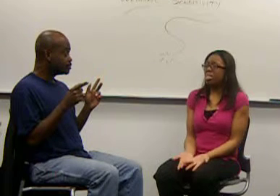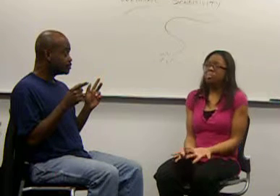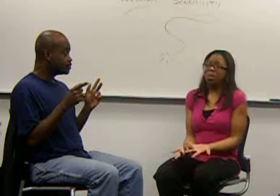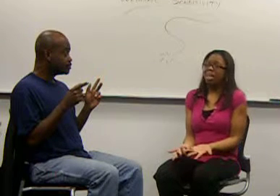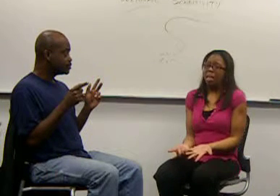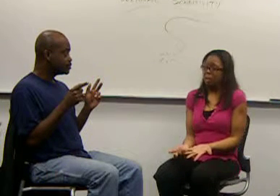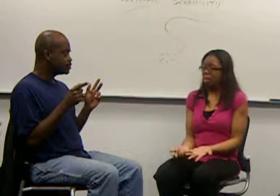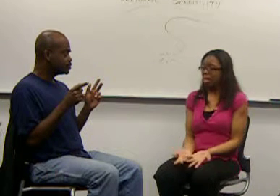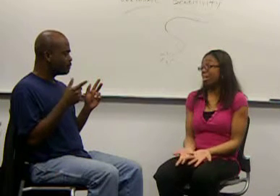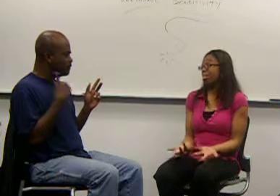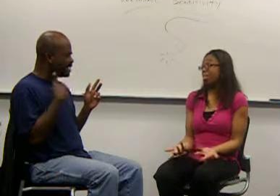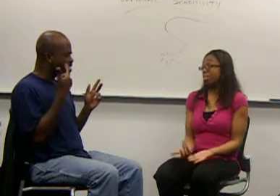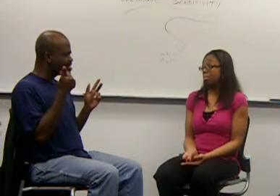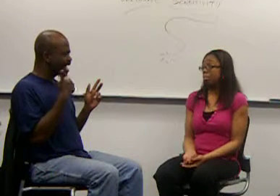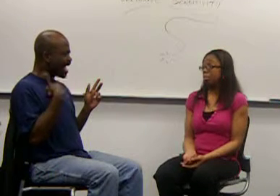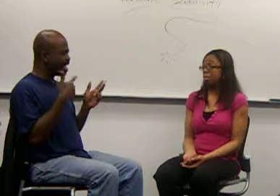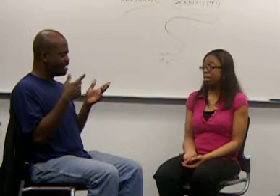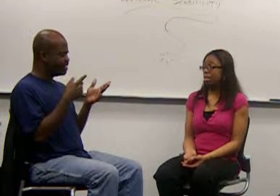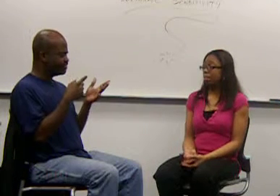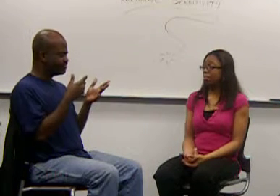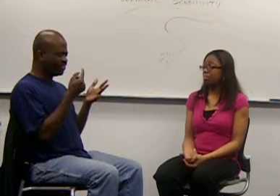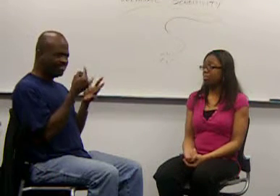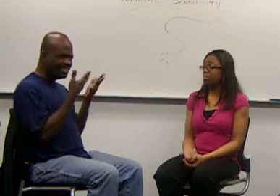I know it's mean, but